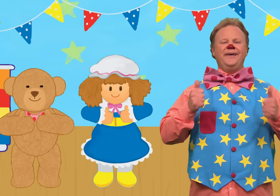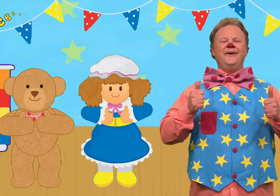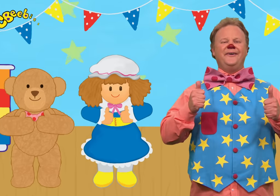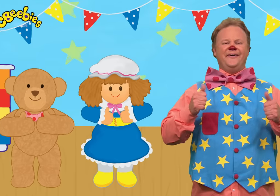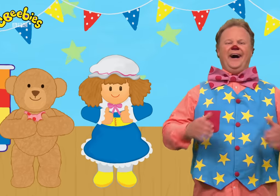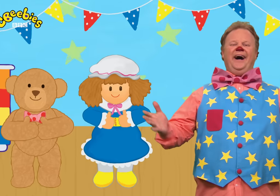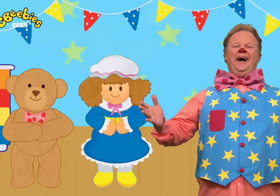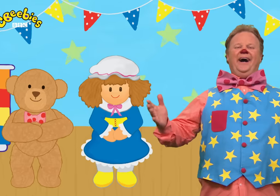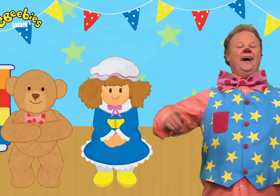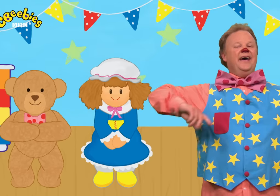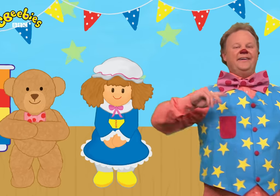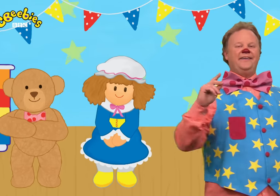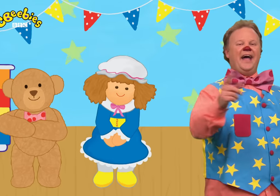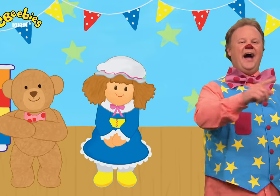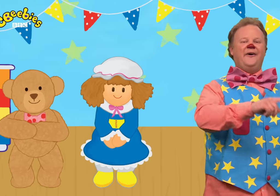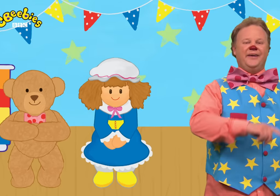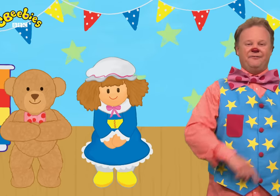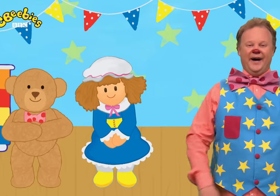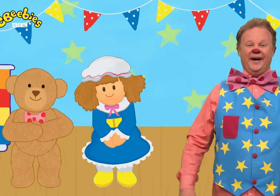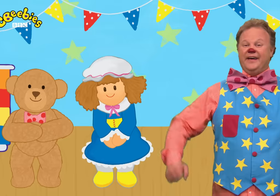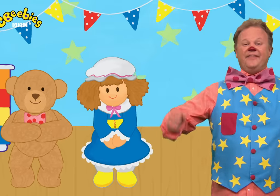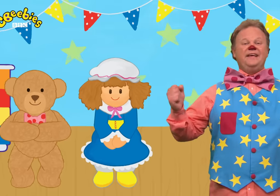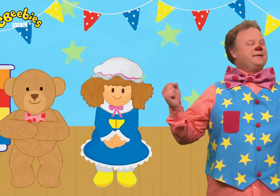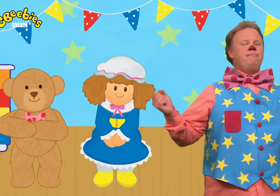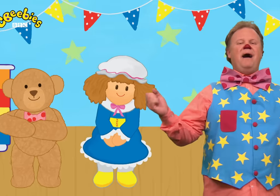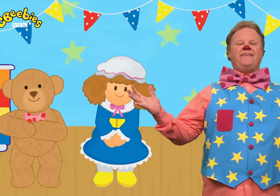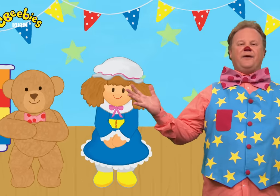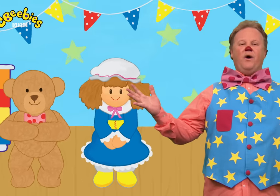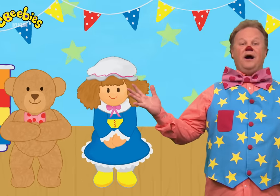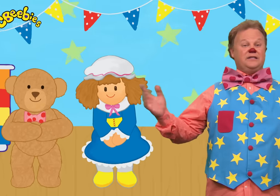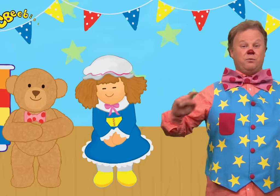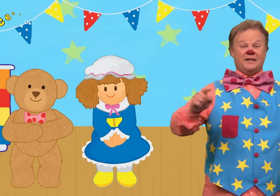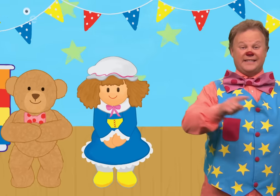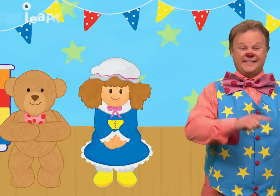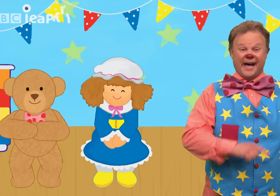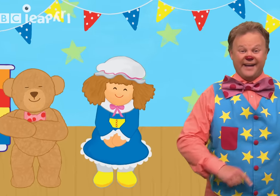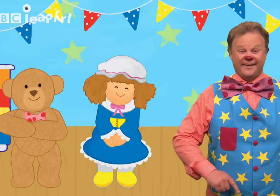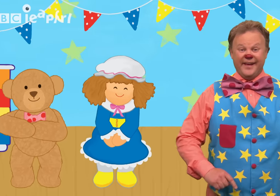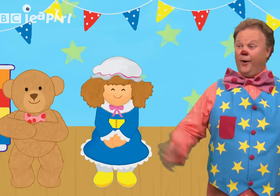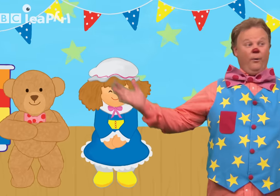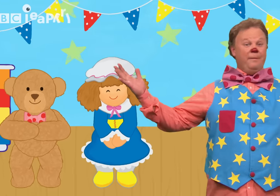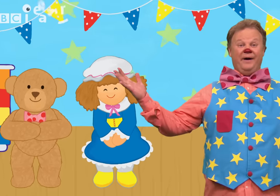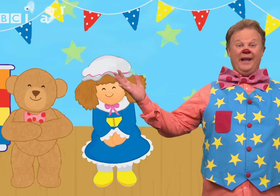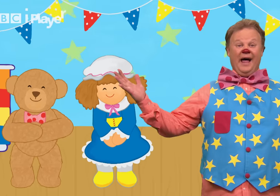you? And now you've heard these magic words. What a sight. We're